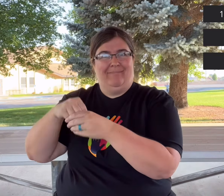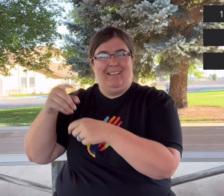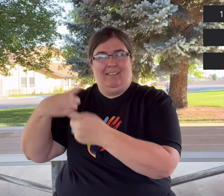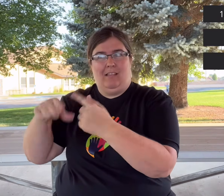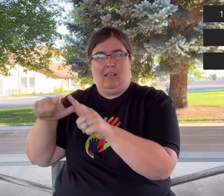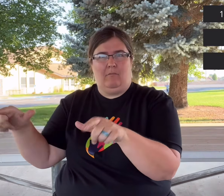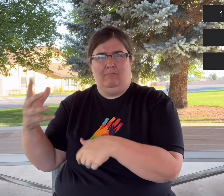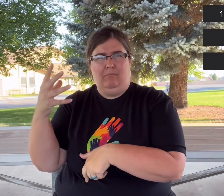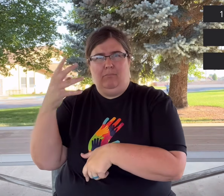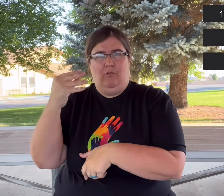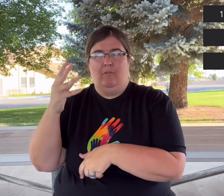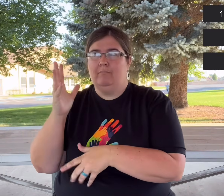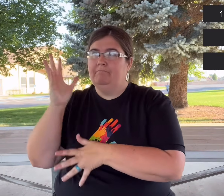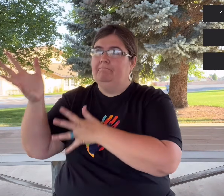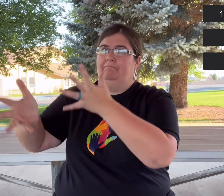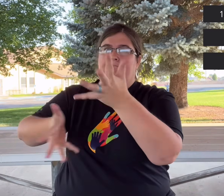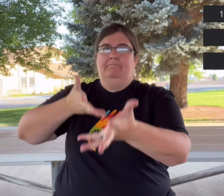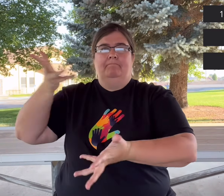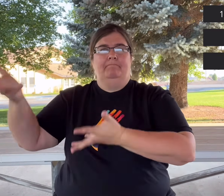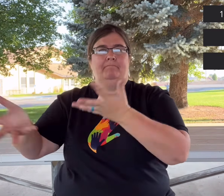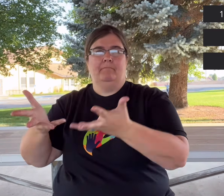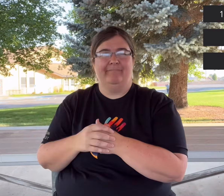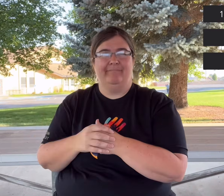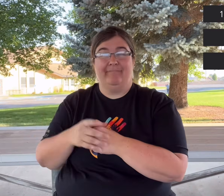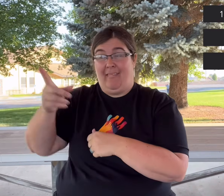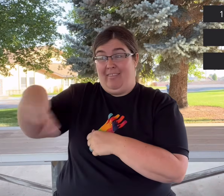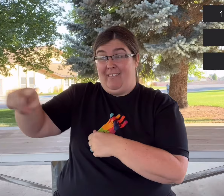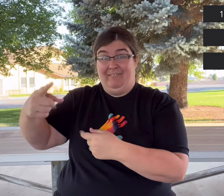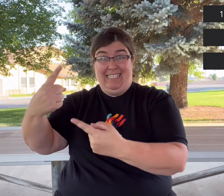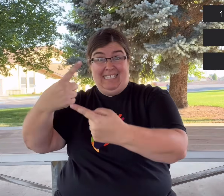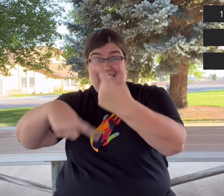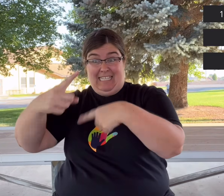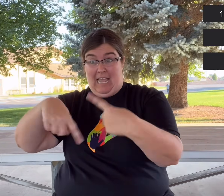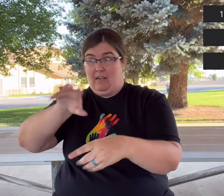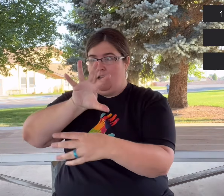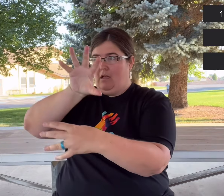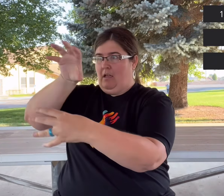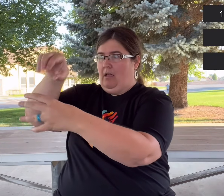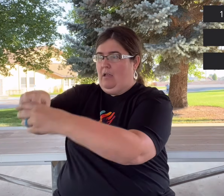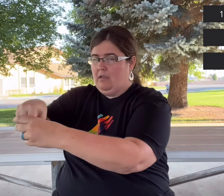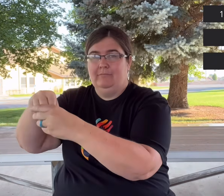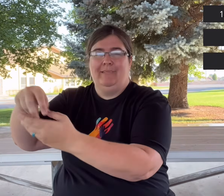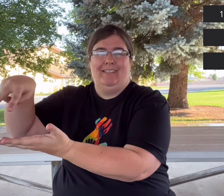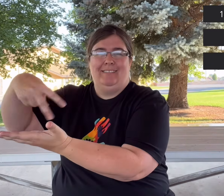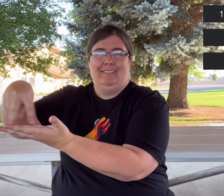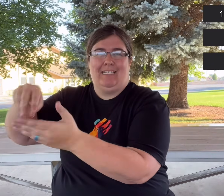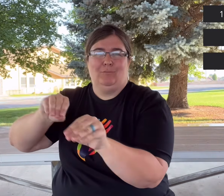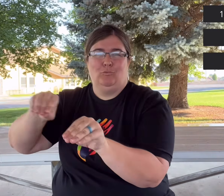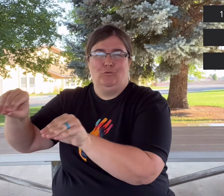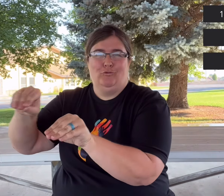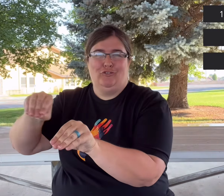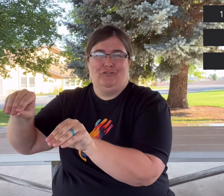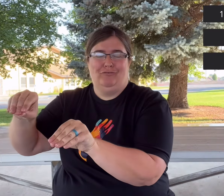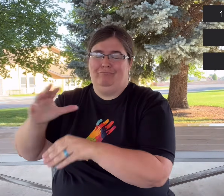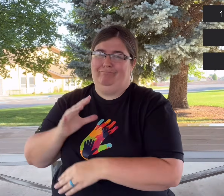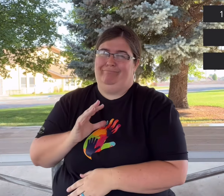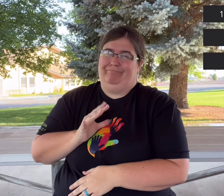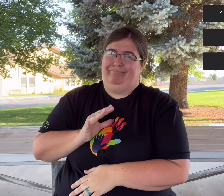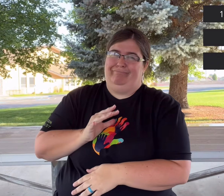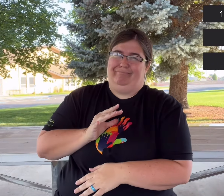deaf ballet in sign language, and it was just gorgeous how they expressed themselves because they incorporated signs into their dance moves. It's just super